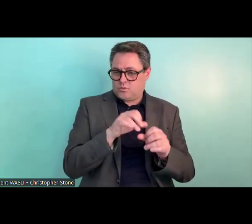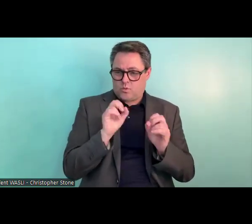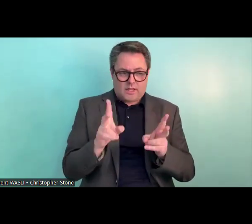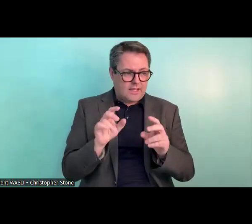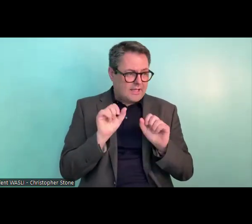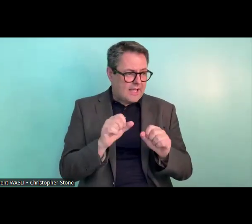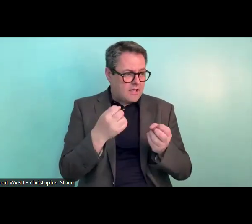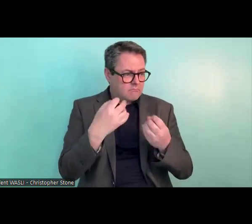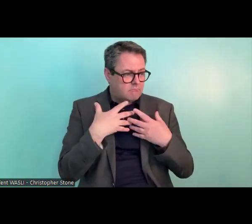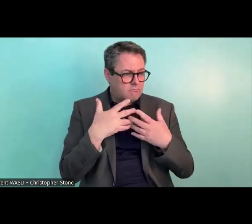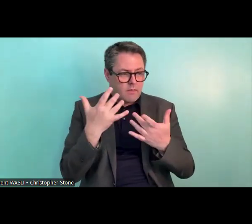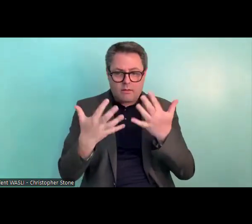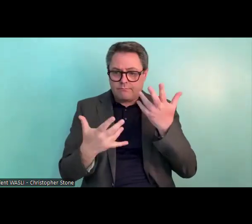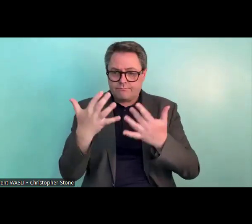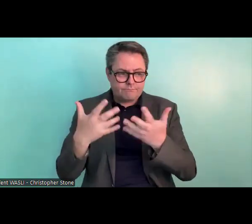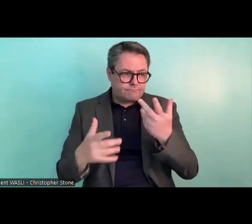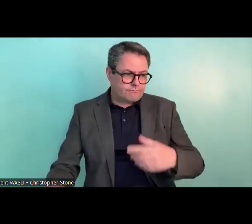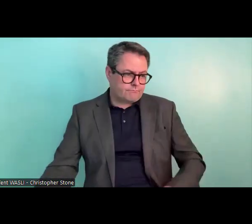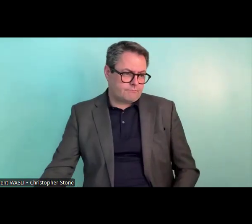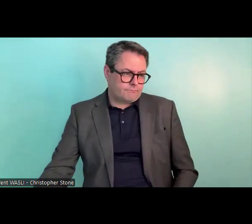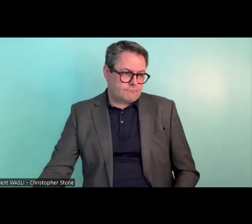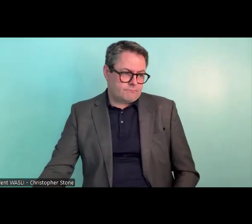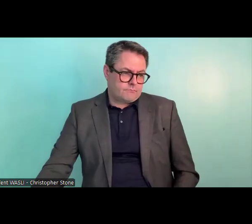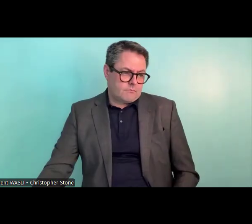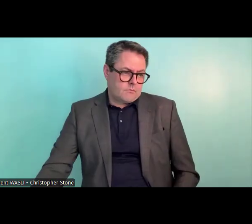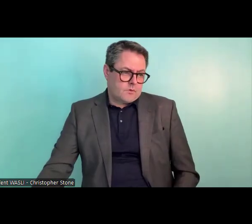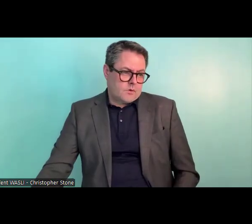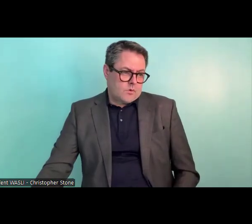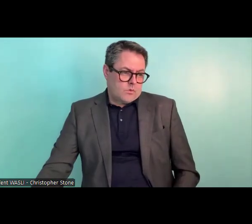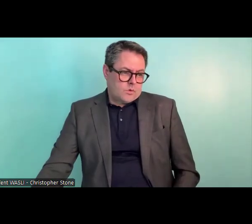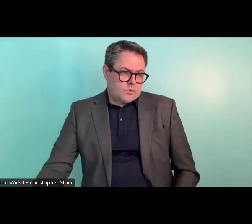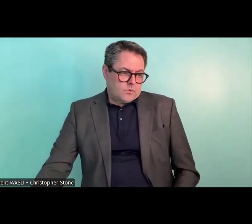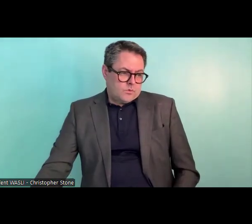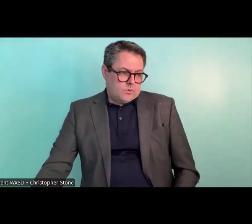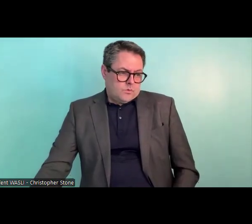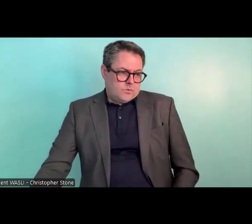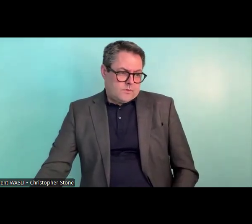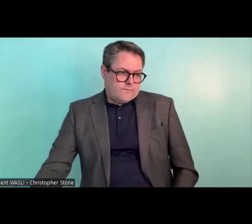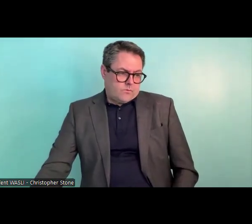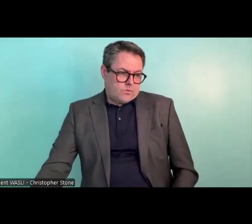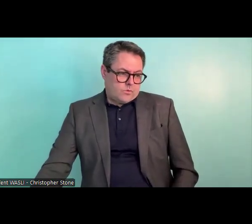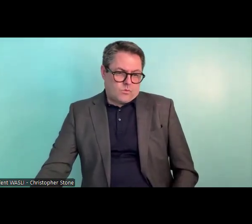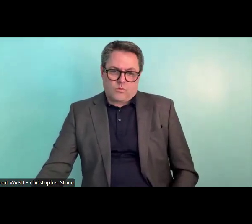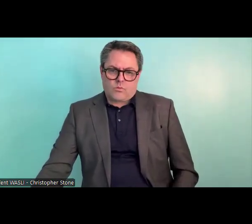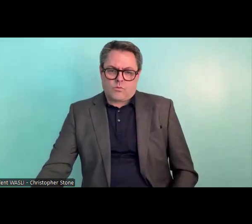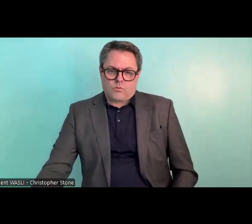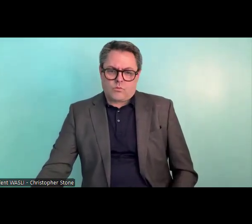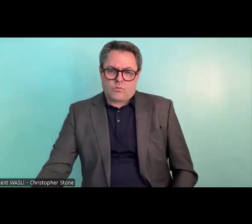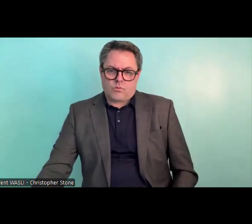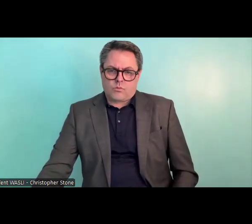So now we have had that 1 minute opportunity to vote. Let's see what the result of that vote was.